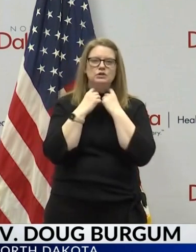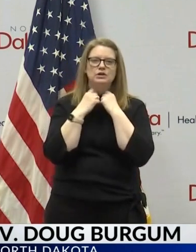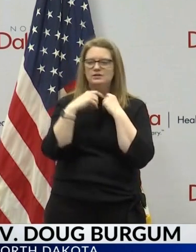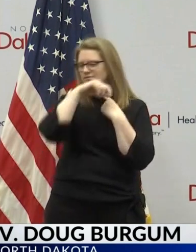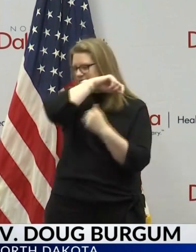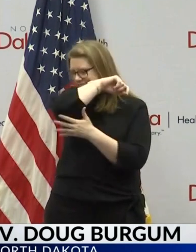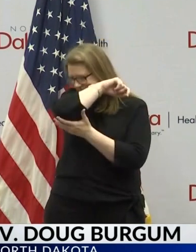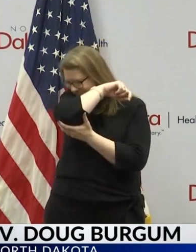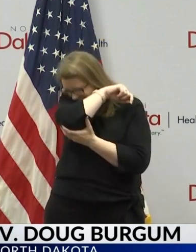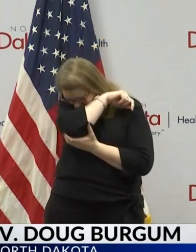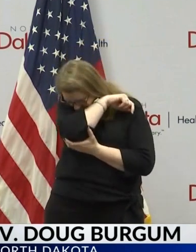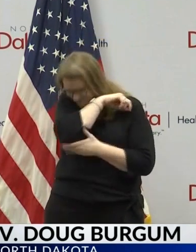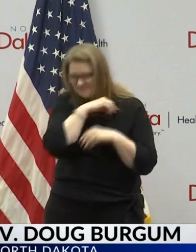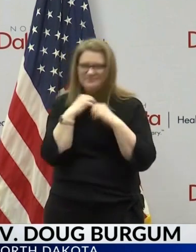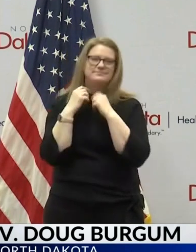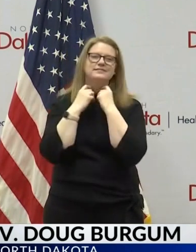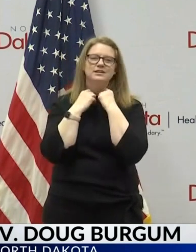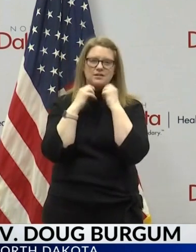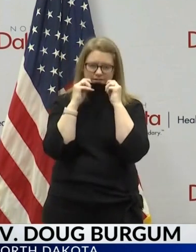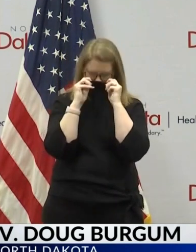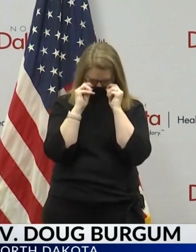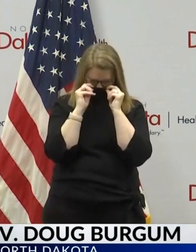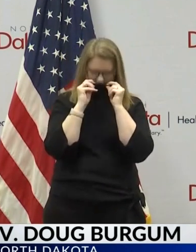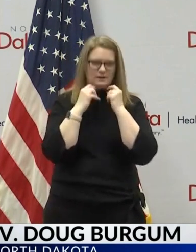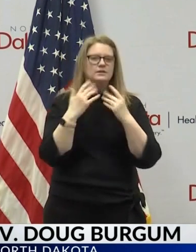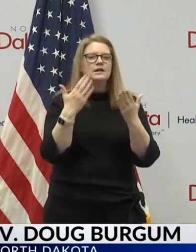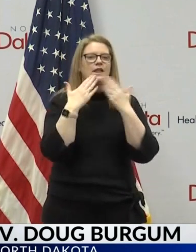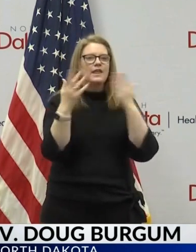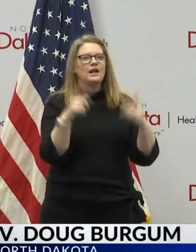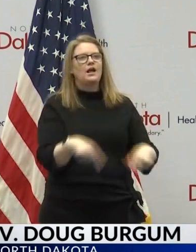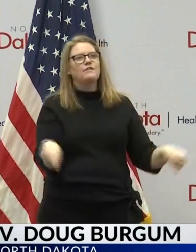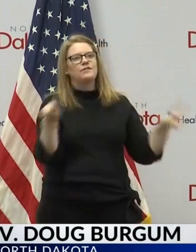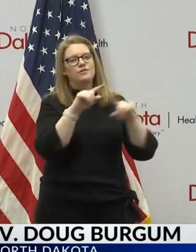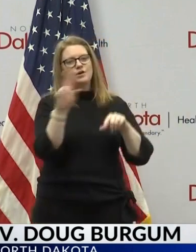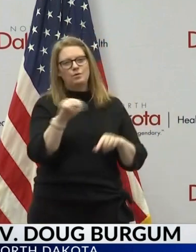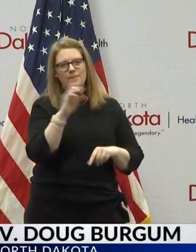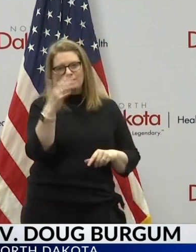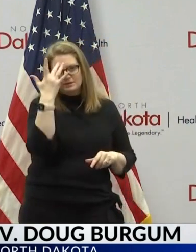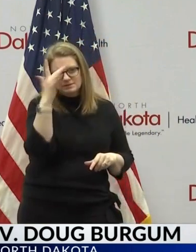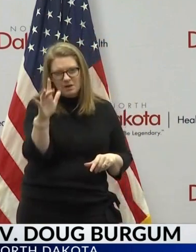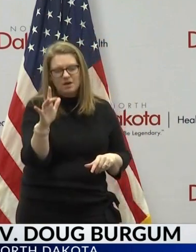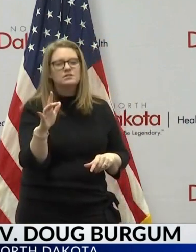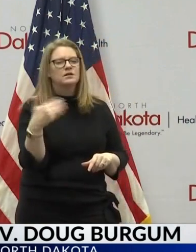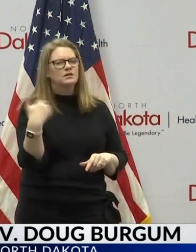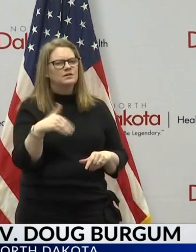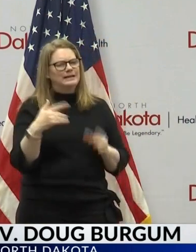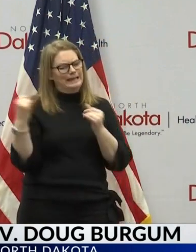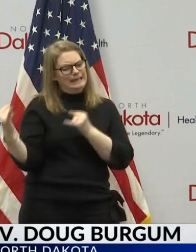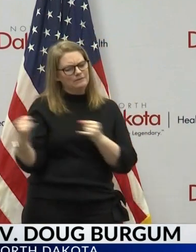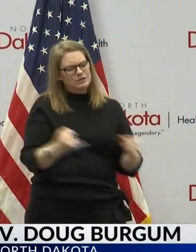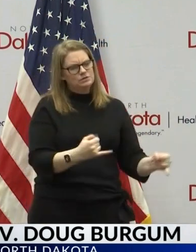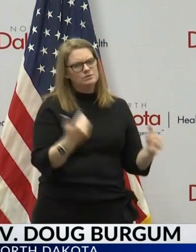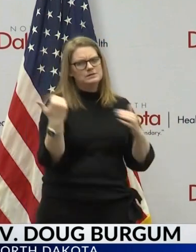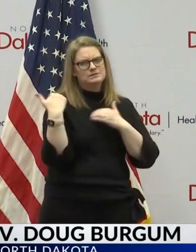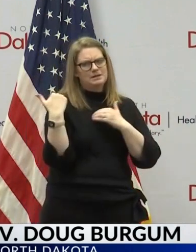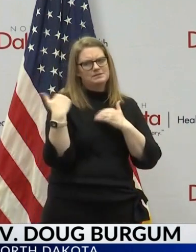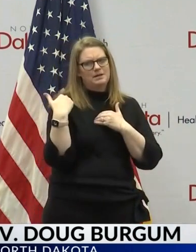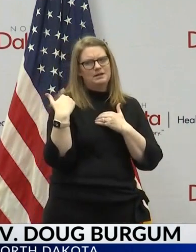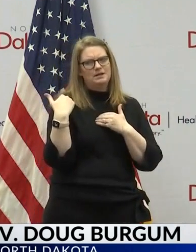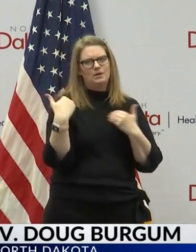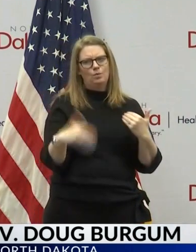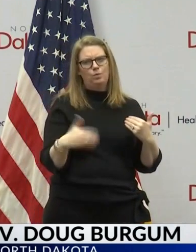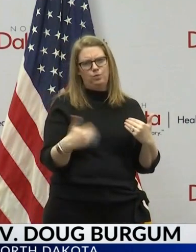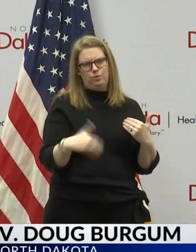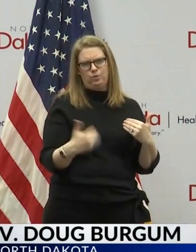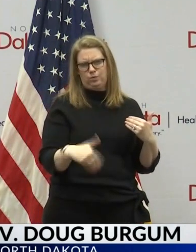in your activities that you're doing. So thank you, everybody, for being North Dakota Smart. I think we're seeing that individual responsibility is alive and well.